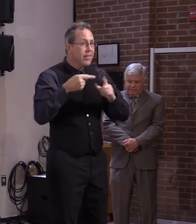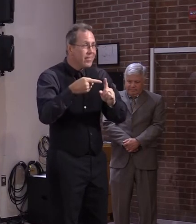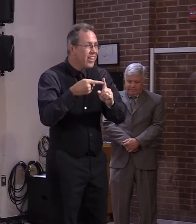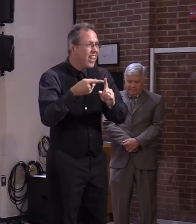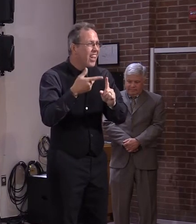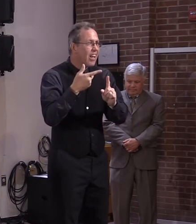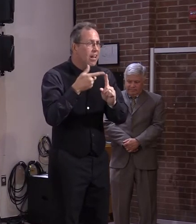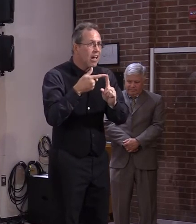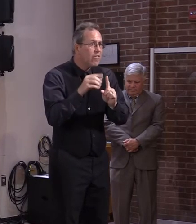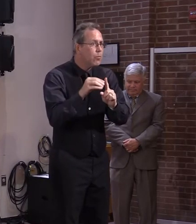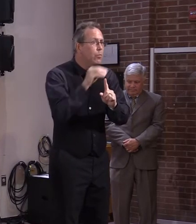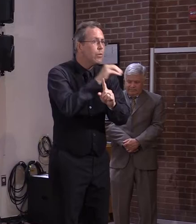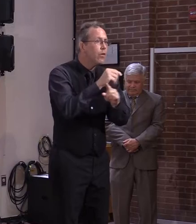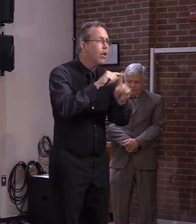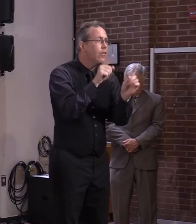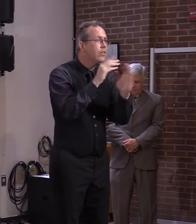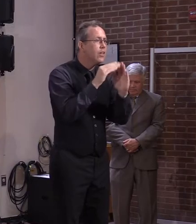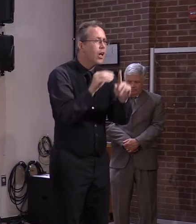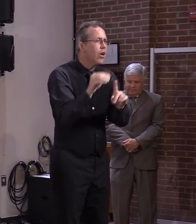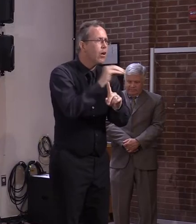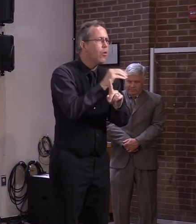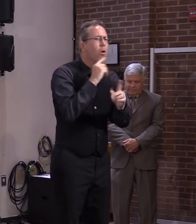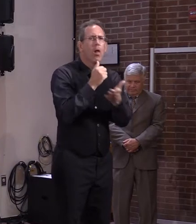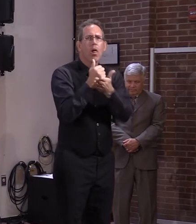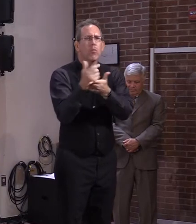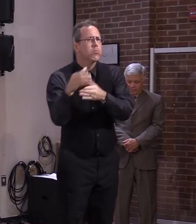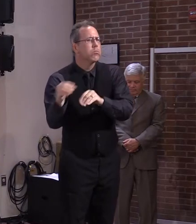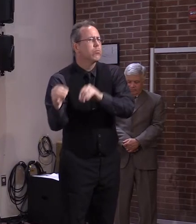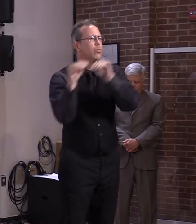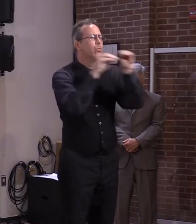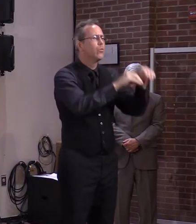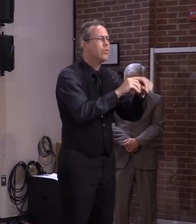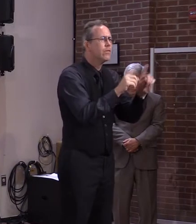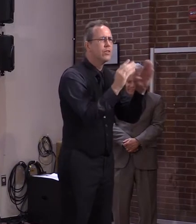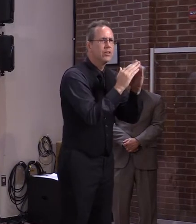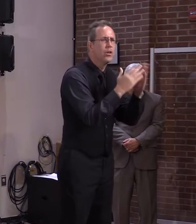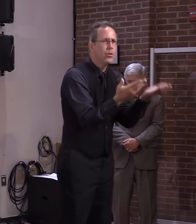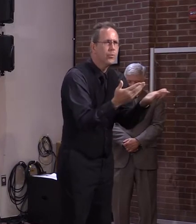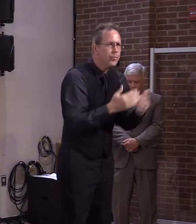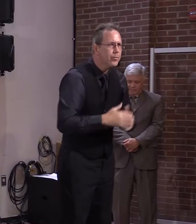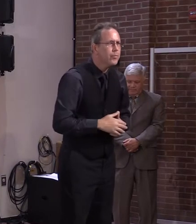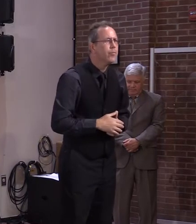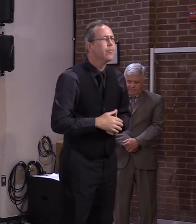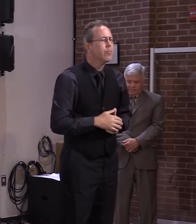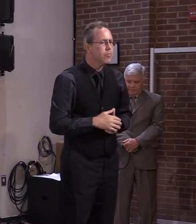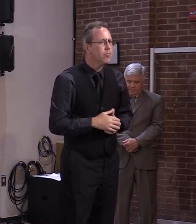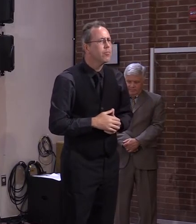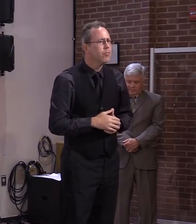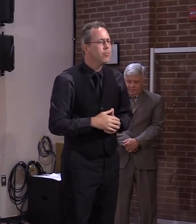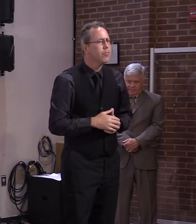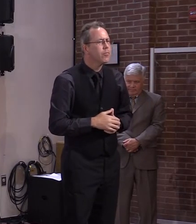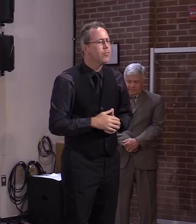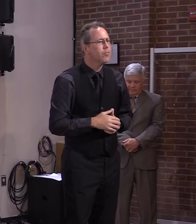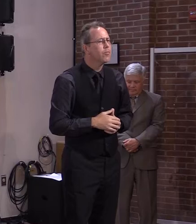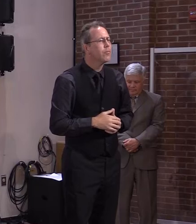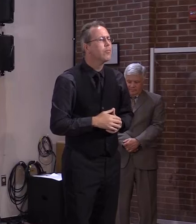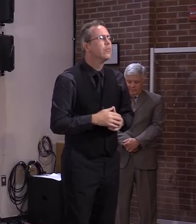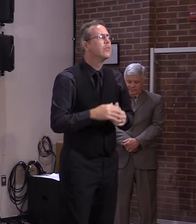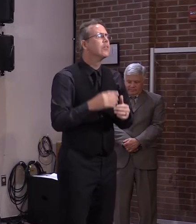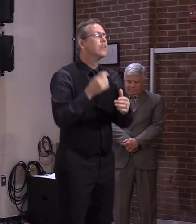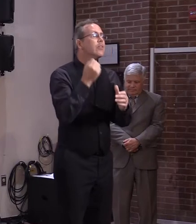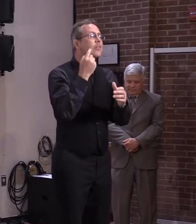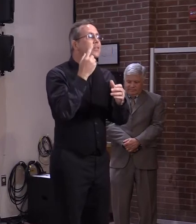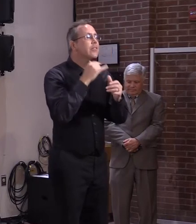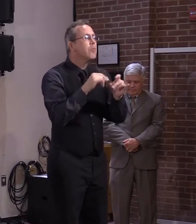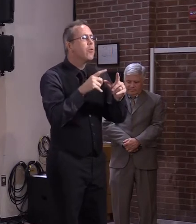assist them accessing that motel capacity in the other area, but also maintaining the connection to services and housing